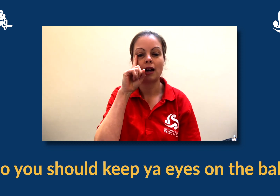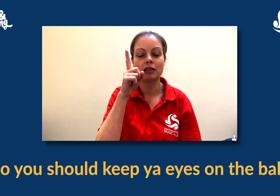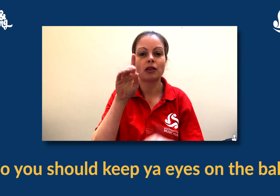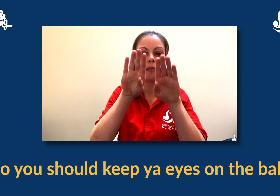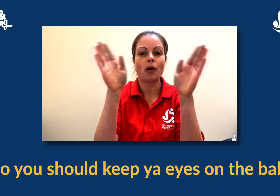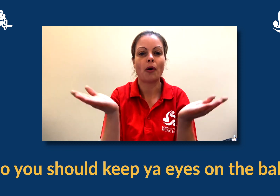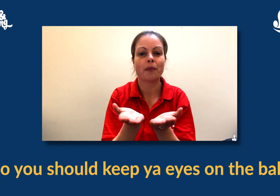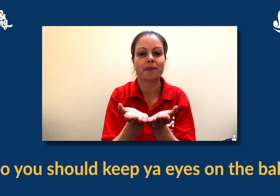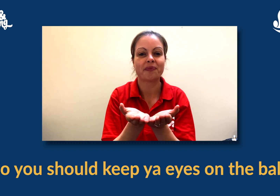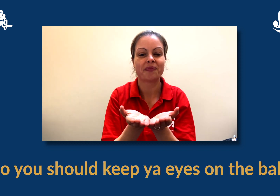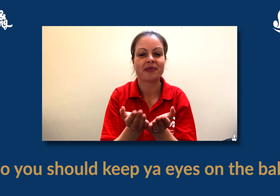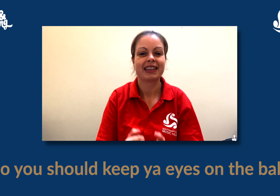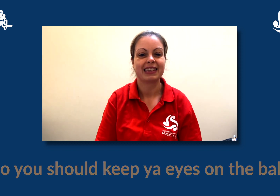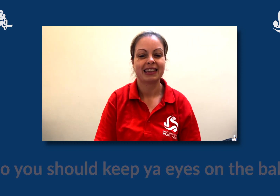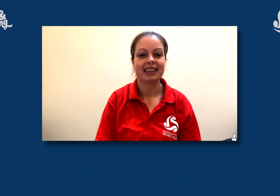should keep your eyes on the ball.